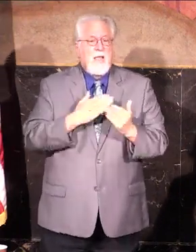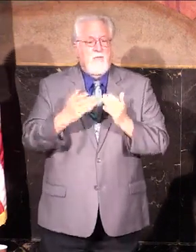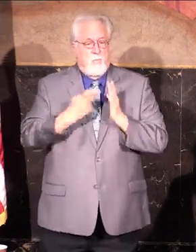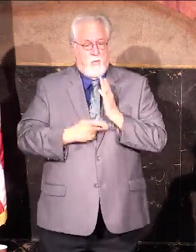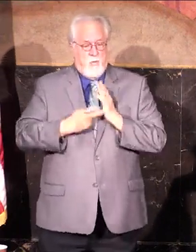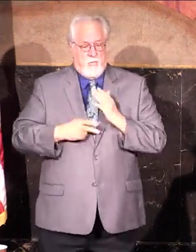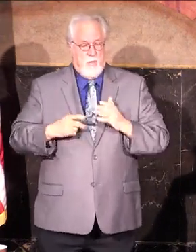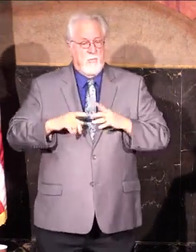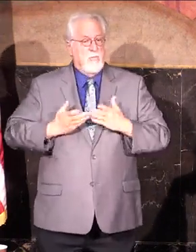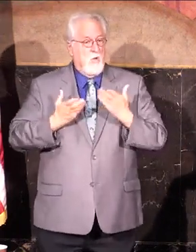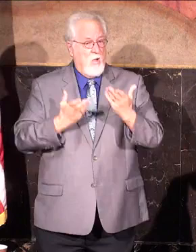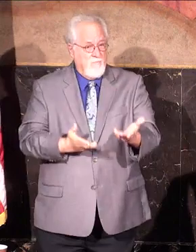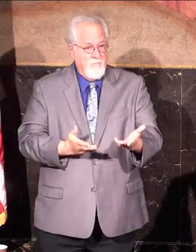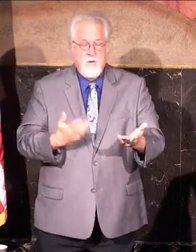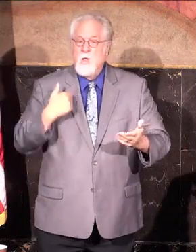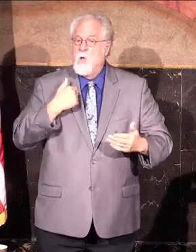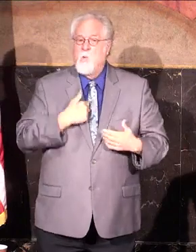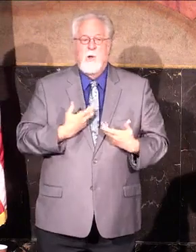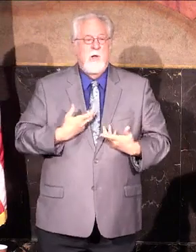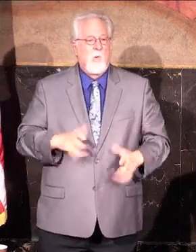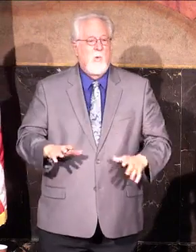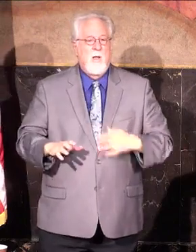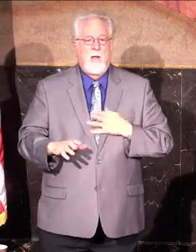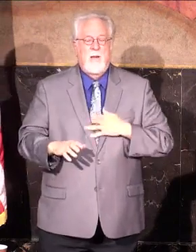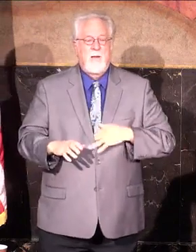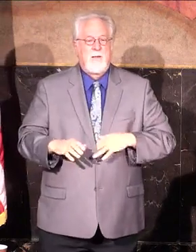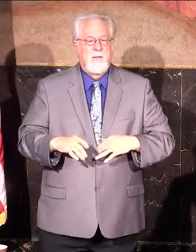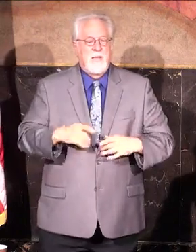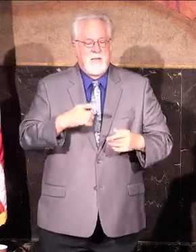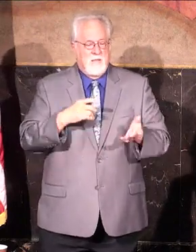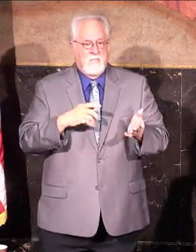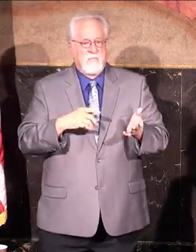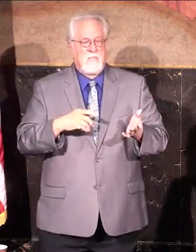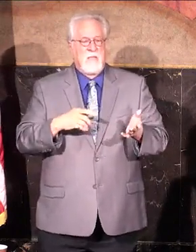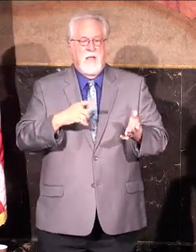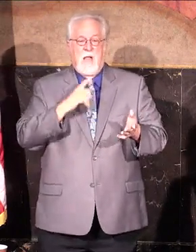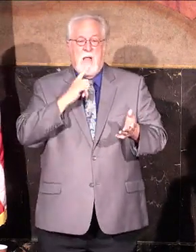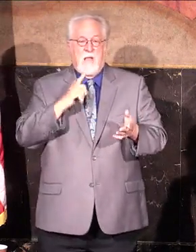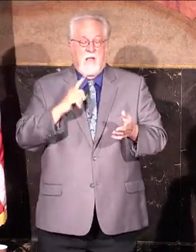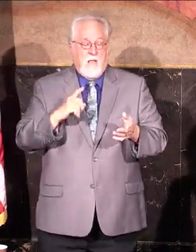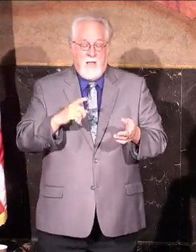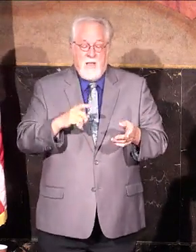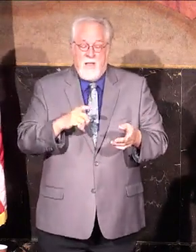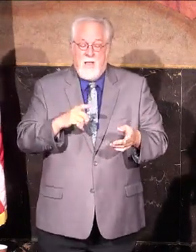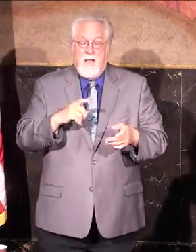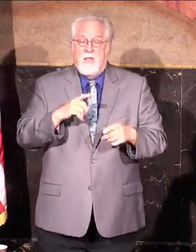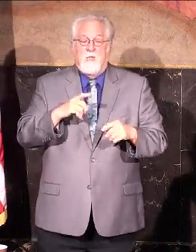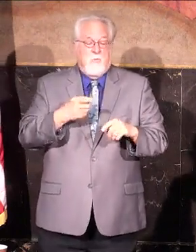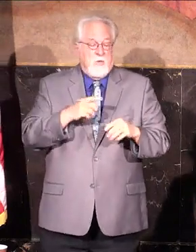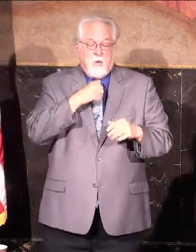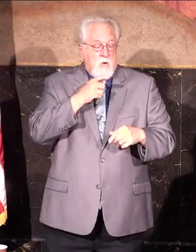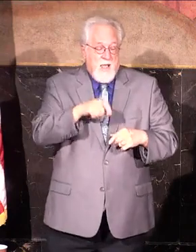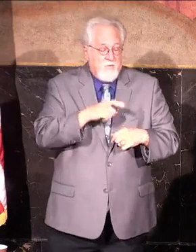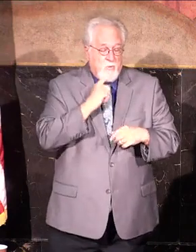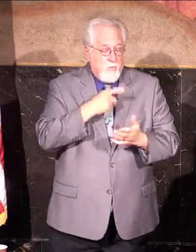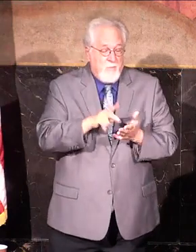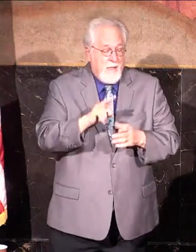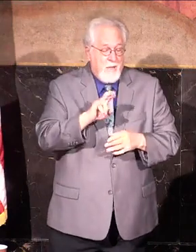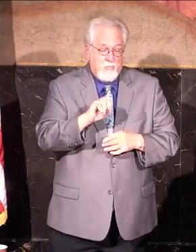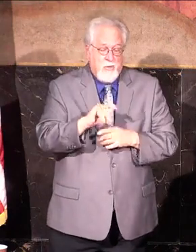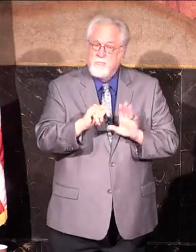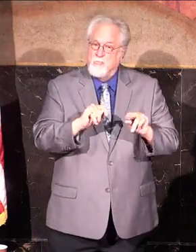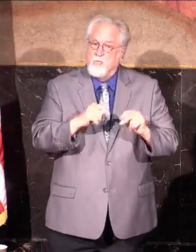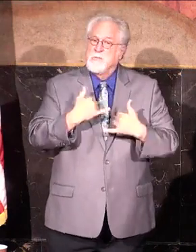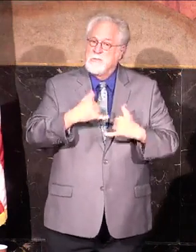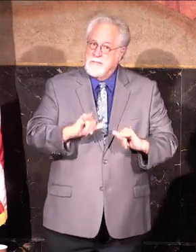program is offered, we don't want to indicate that there's any assurance against anyone having to pay their rent. That burden still exists.